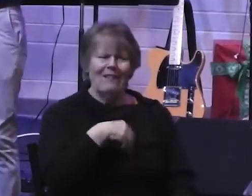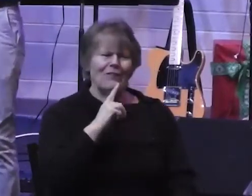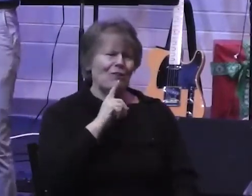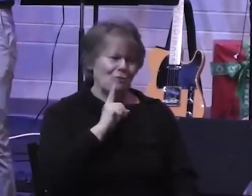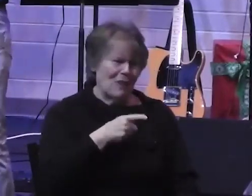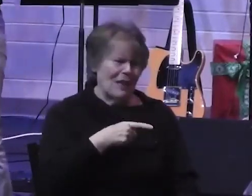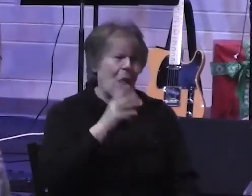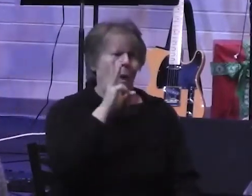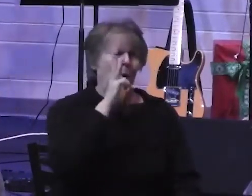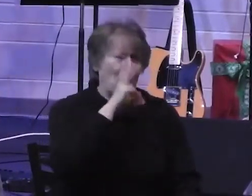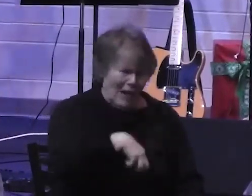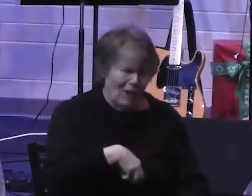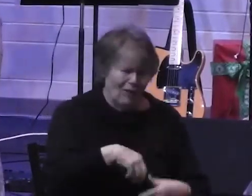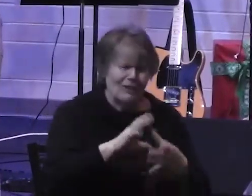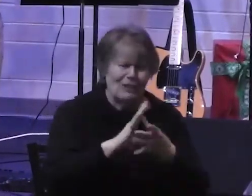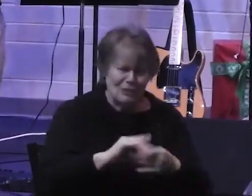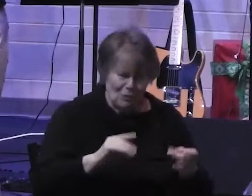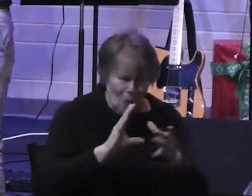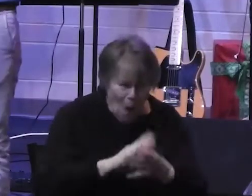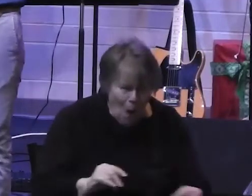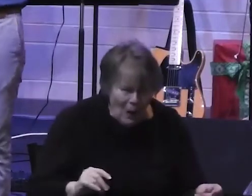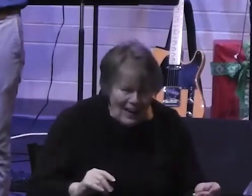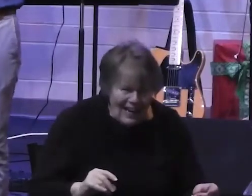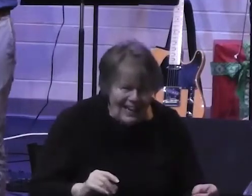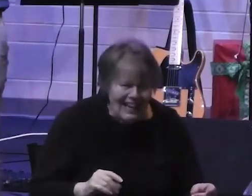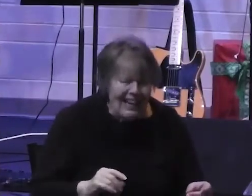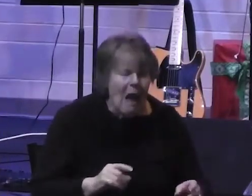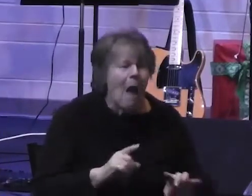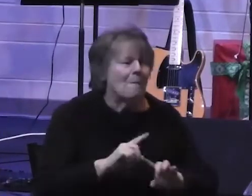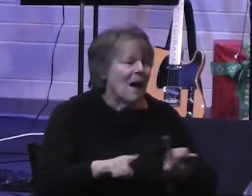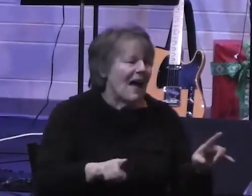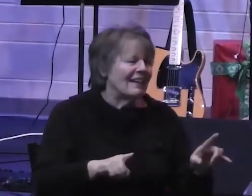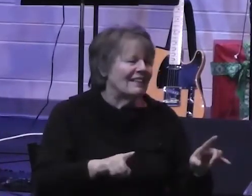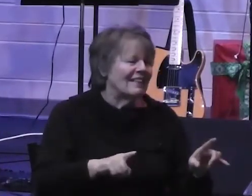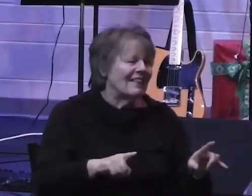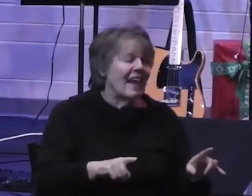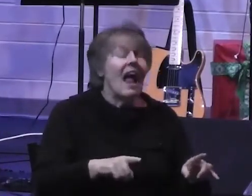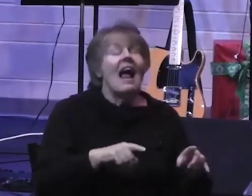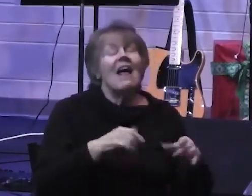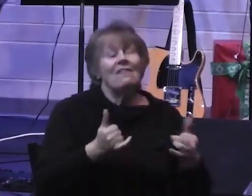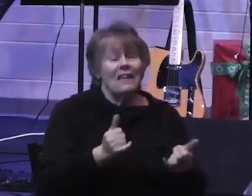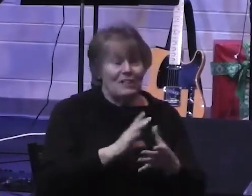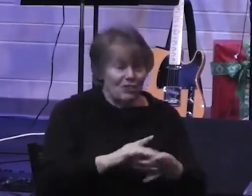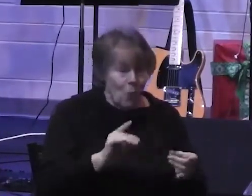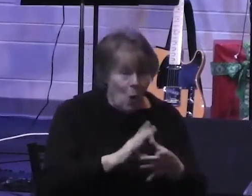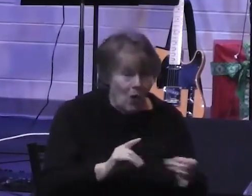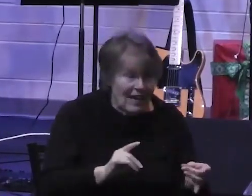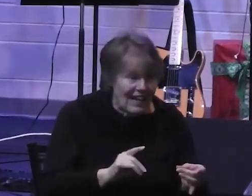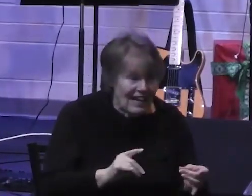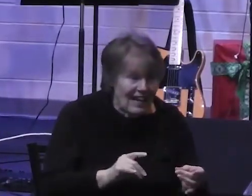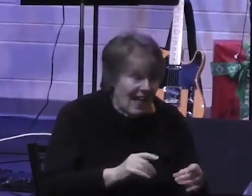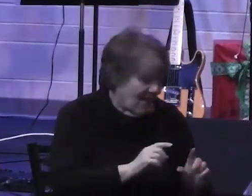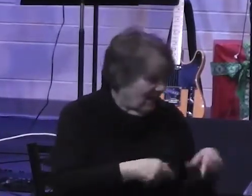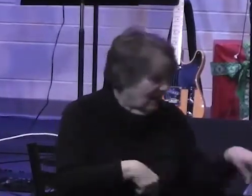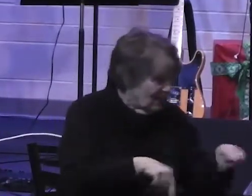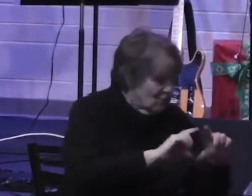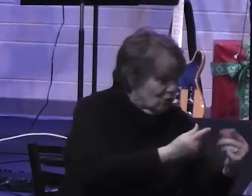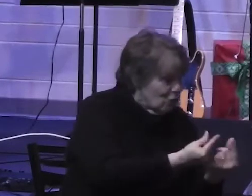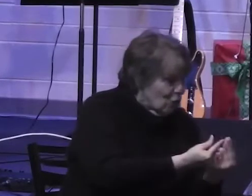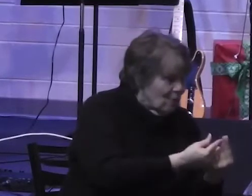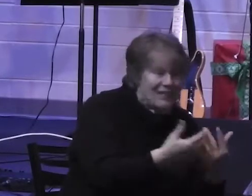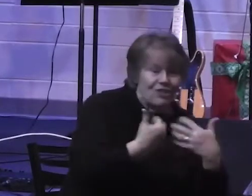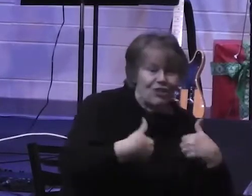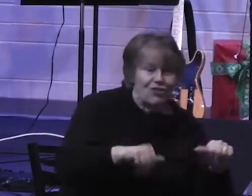really weird story, but it's all the setup because the Sadducees want to trap Jesus, and so they say,